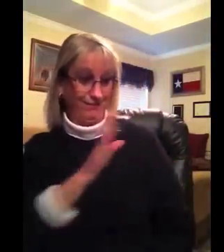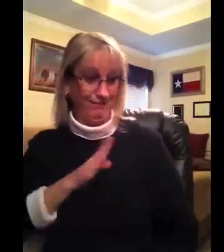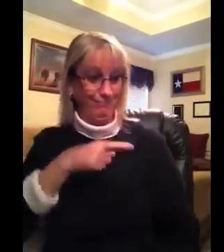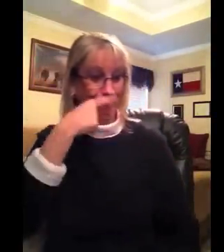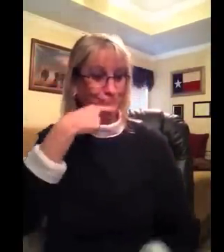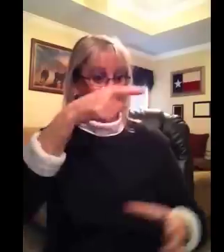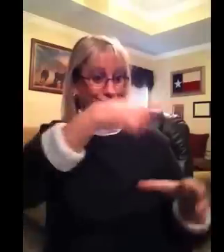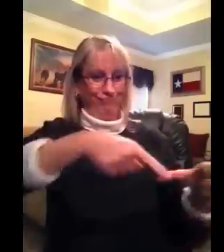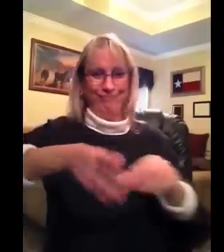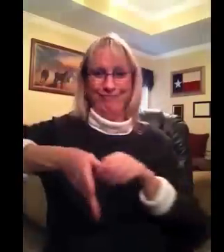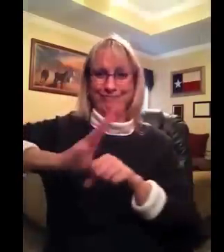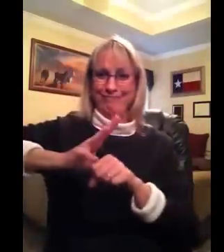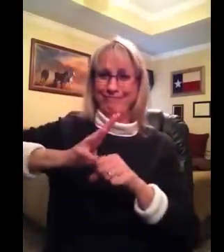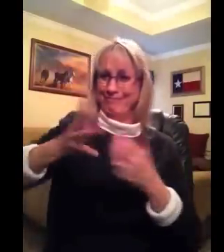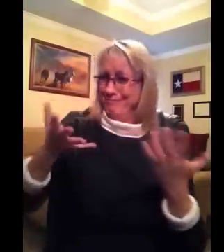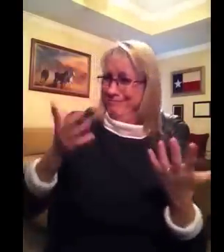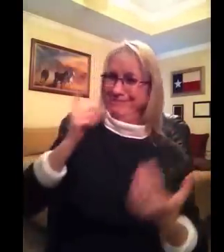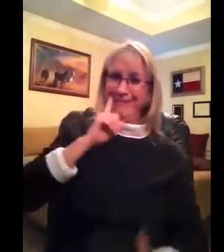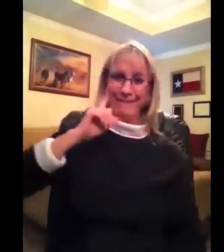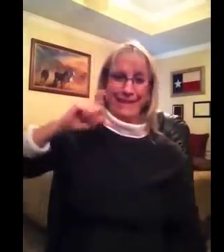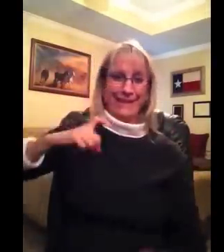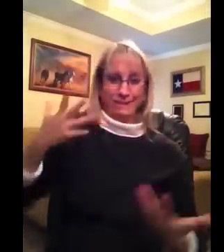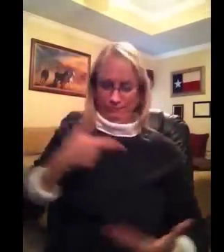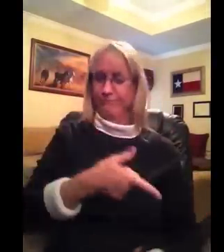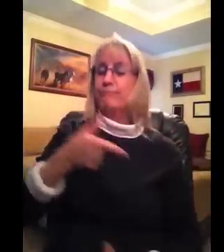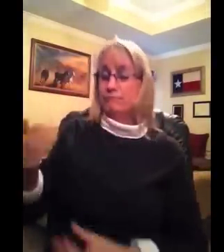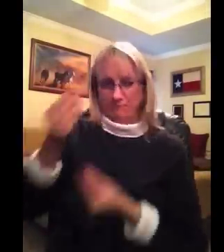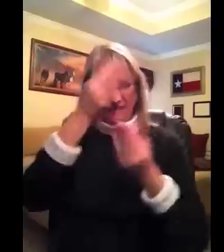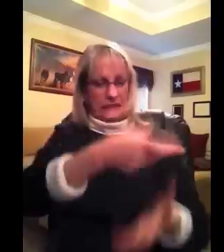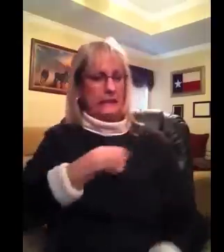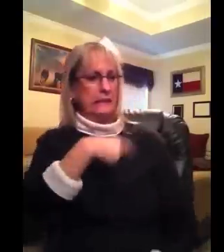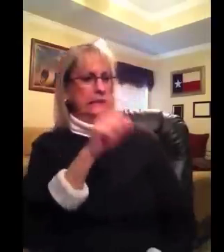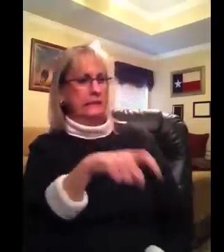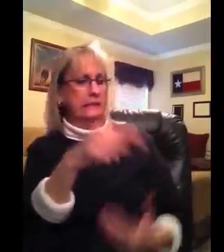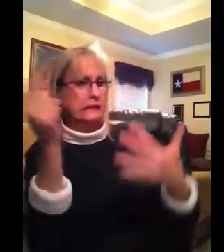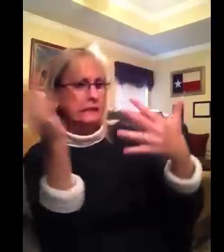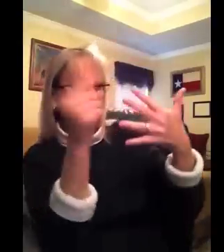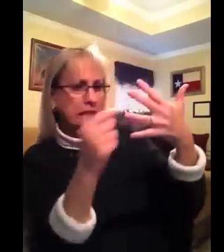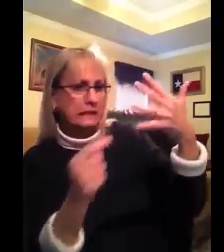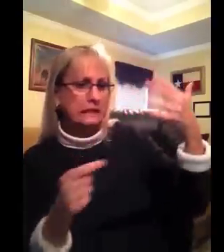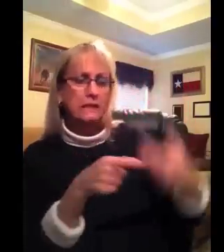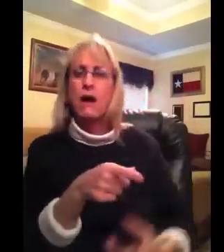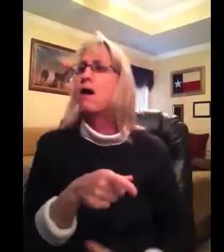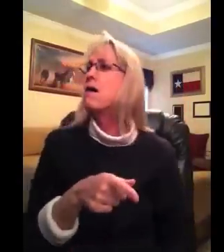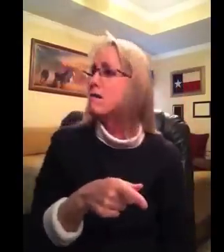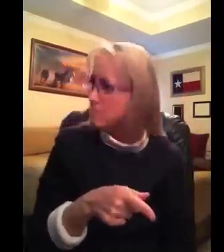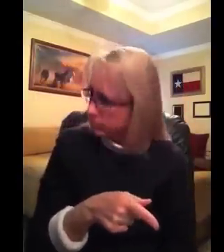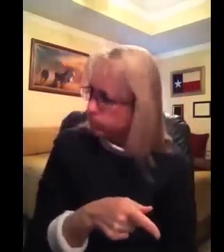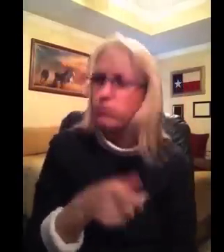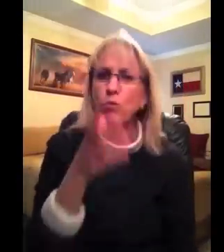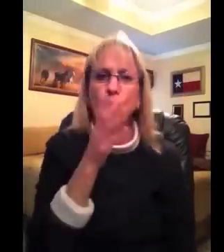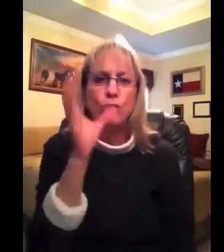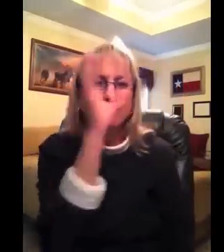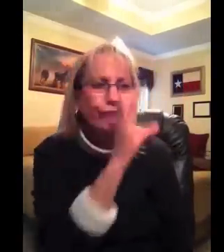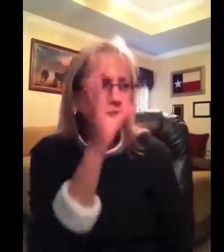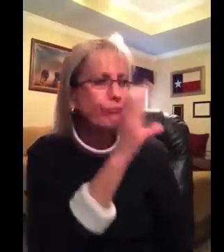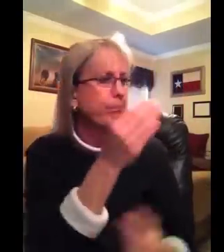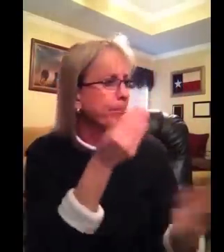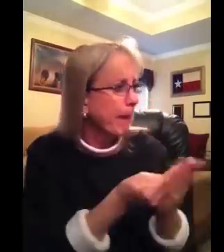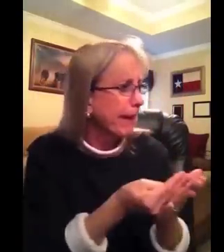and services needed. They bring those issues to the Board of Directors who may not be at all familiar with the community. The Board of